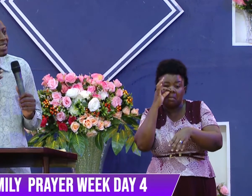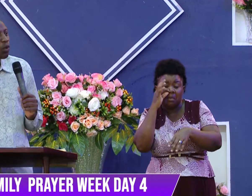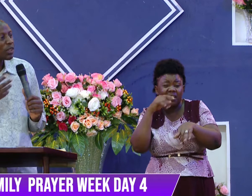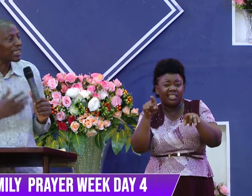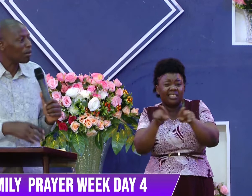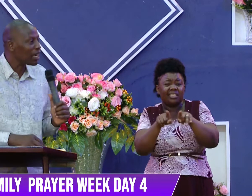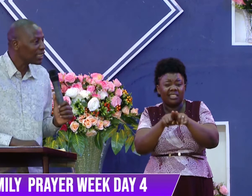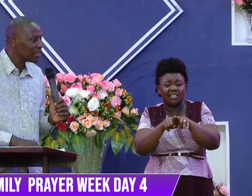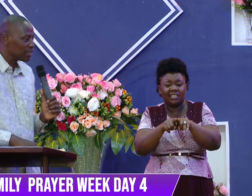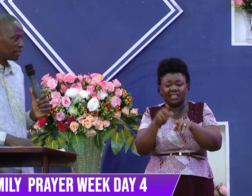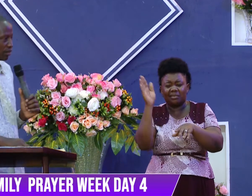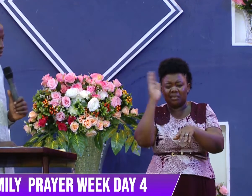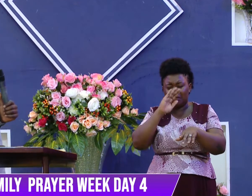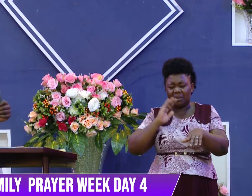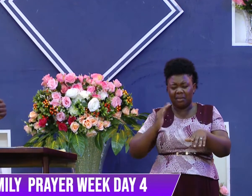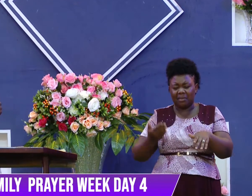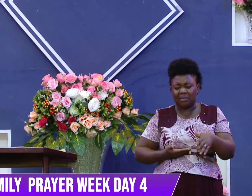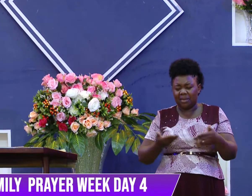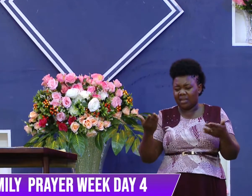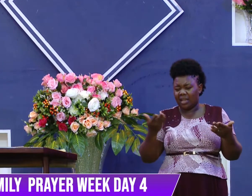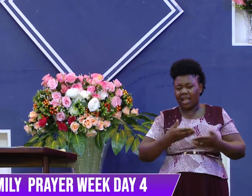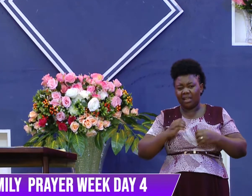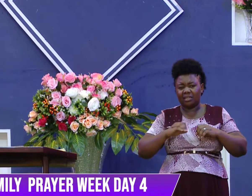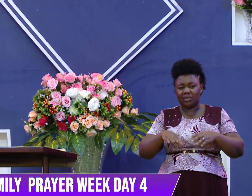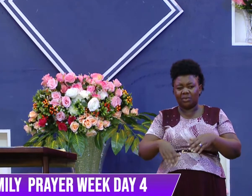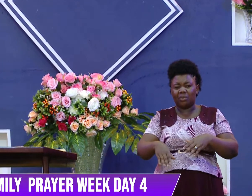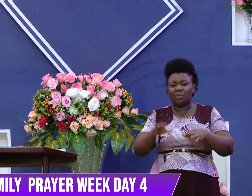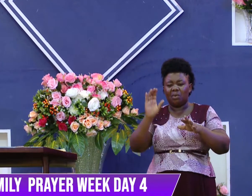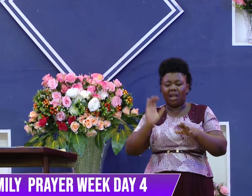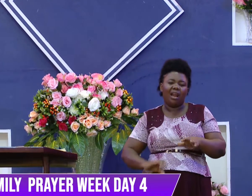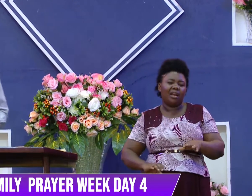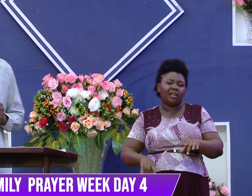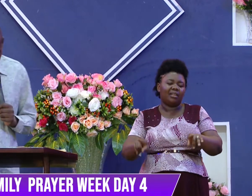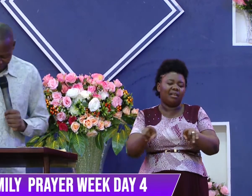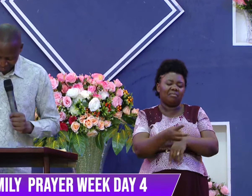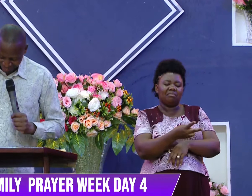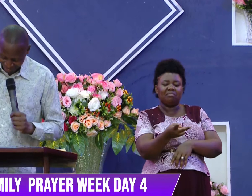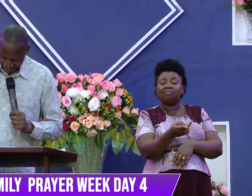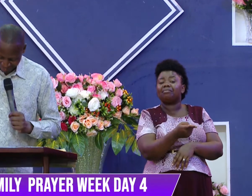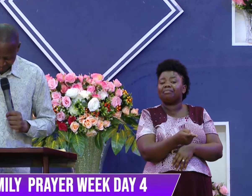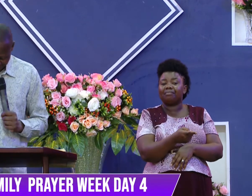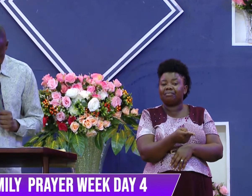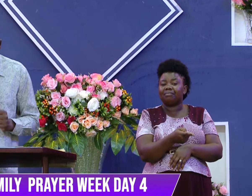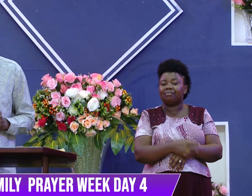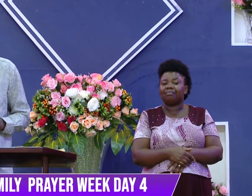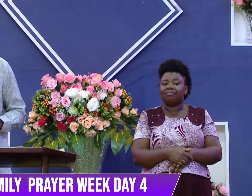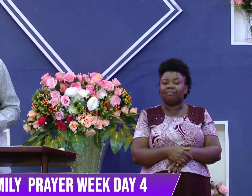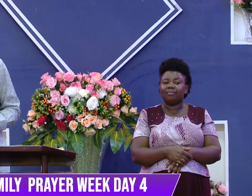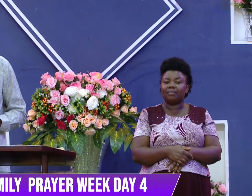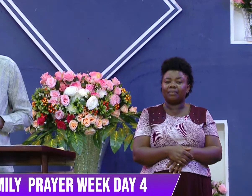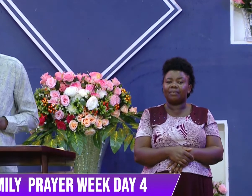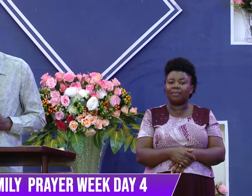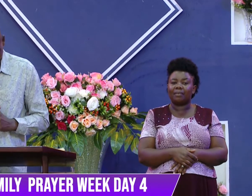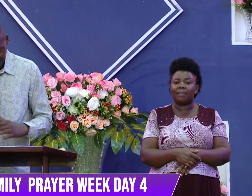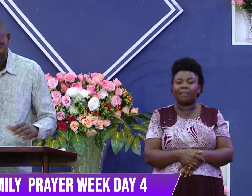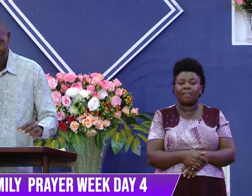omulungi atalina kuteesa bw'ali. It this makes something good bad, as the Bible says that as gold is in